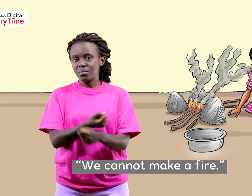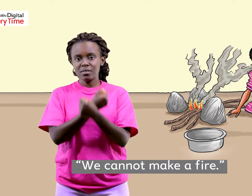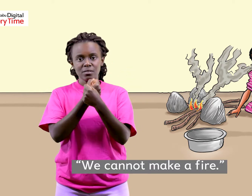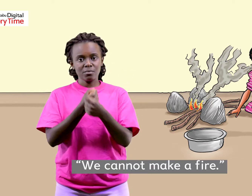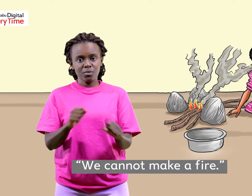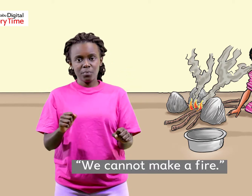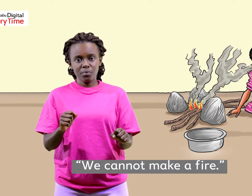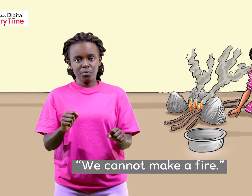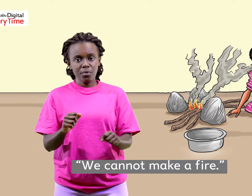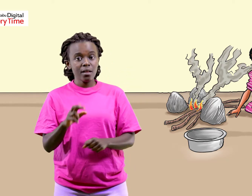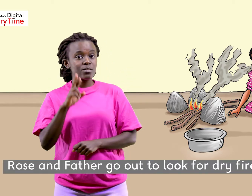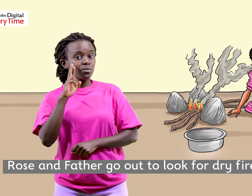fire.